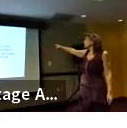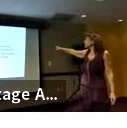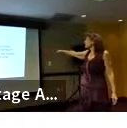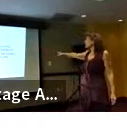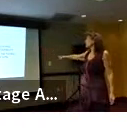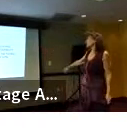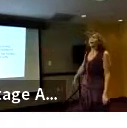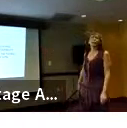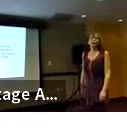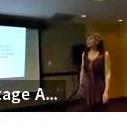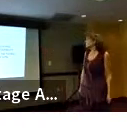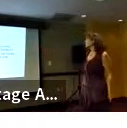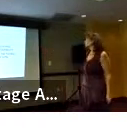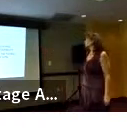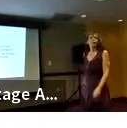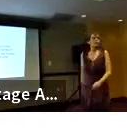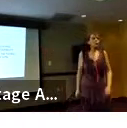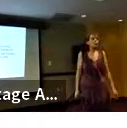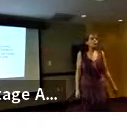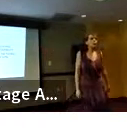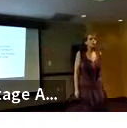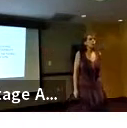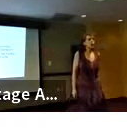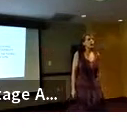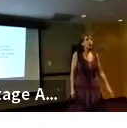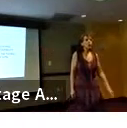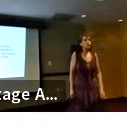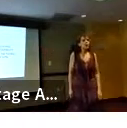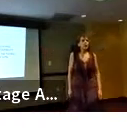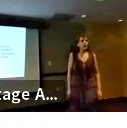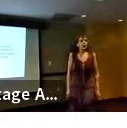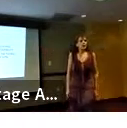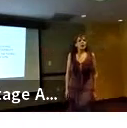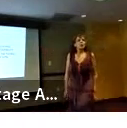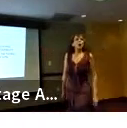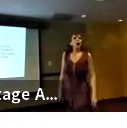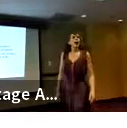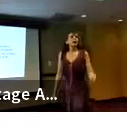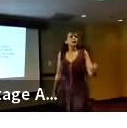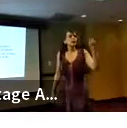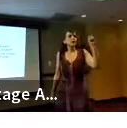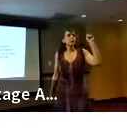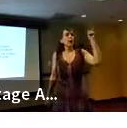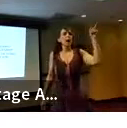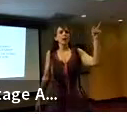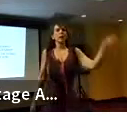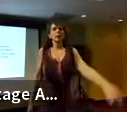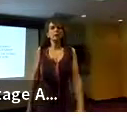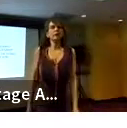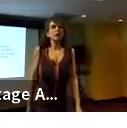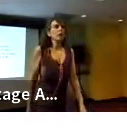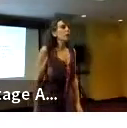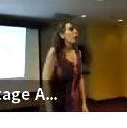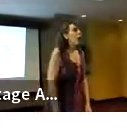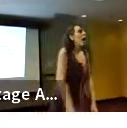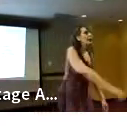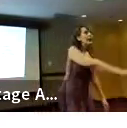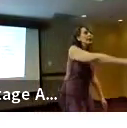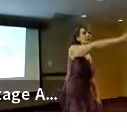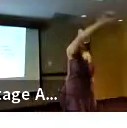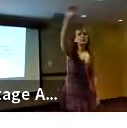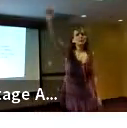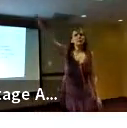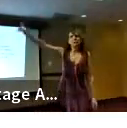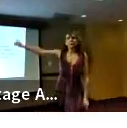Included, Redefining Accessibility for the World Wide Web. Now, why redefine? Well,